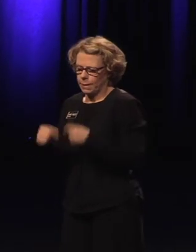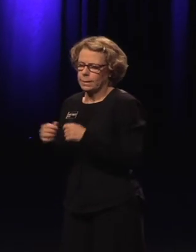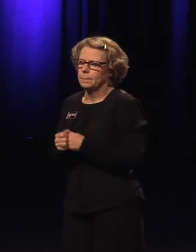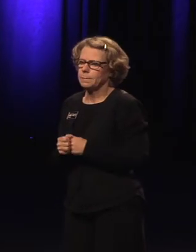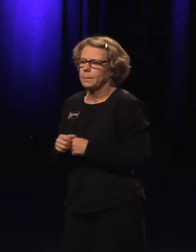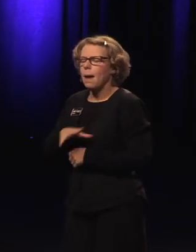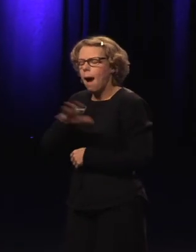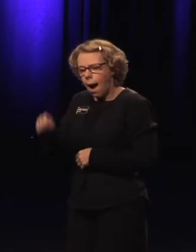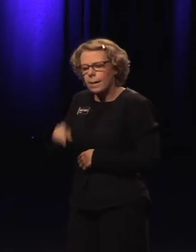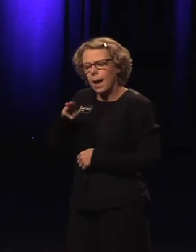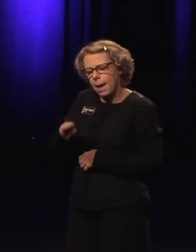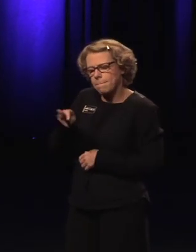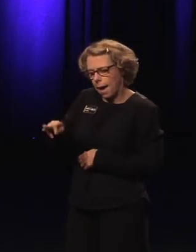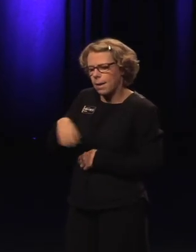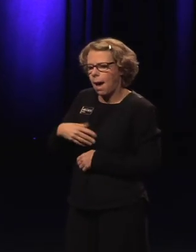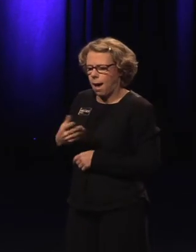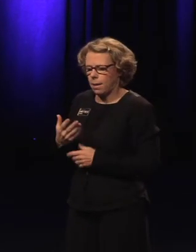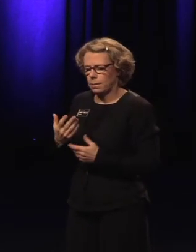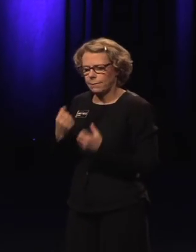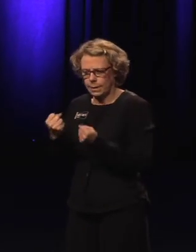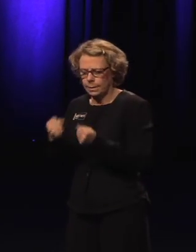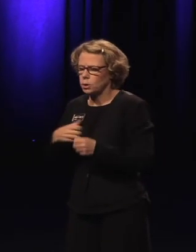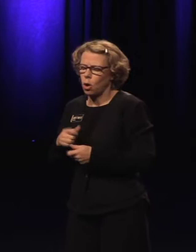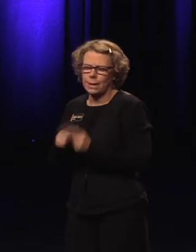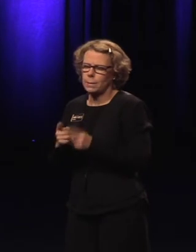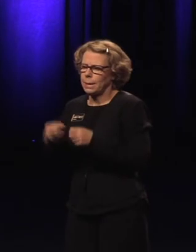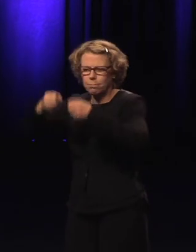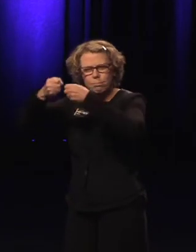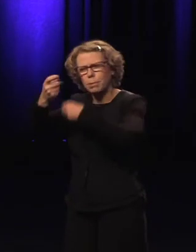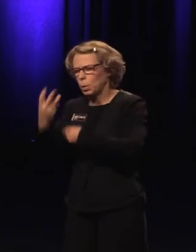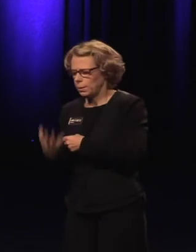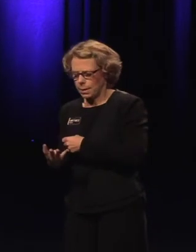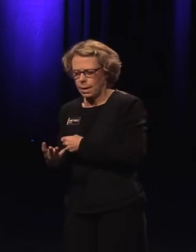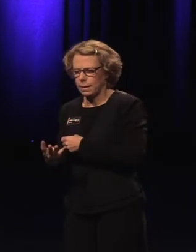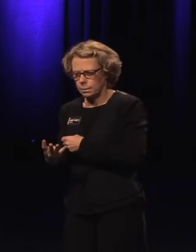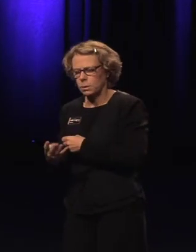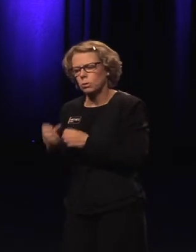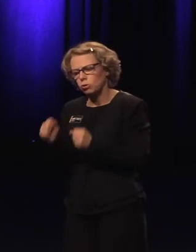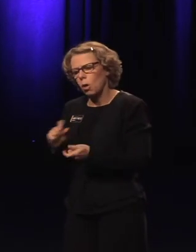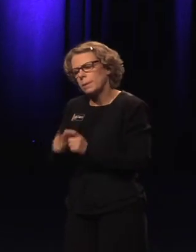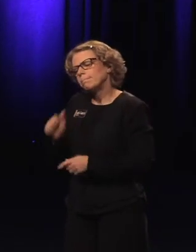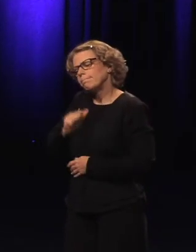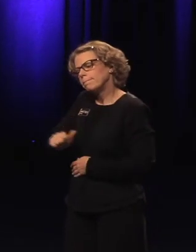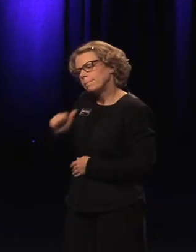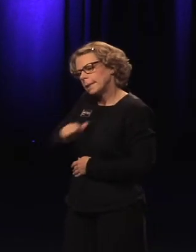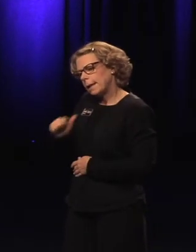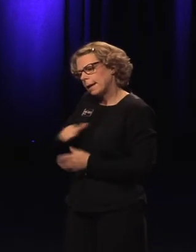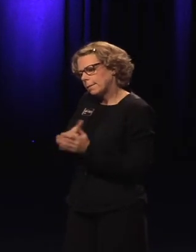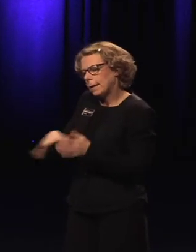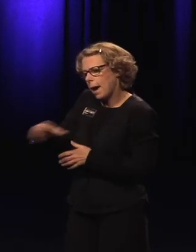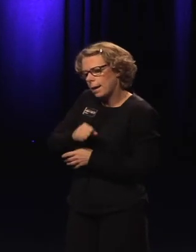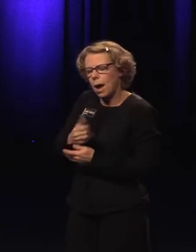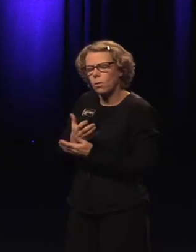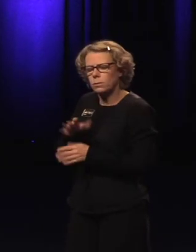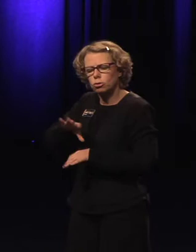are important and should not be graded, but made accessible to everyone without discrimination